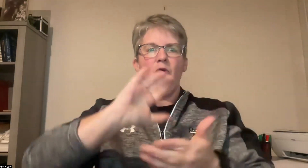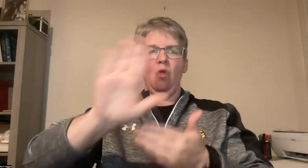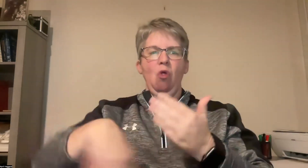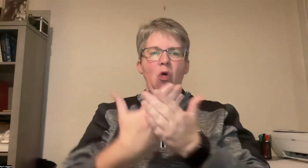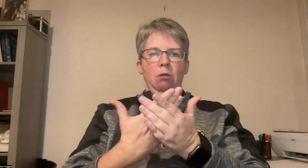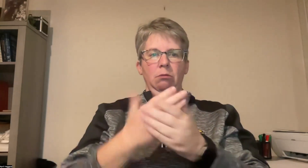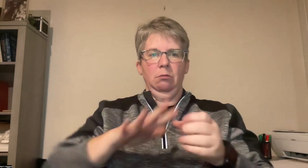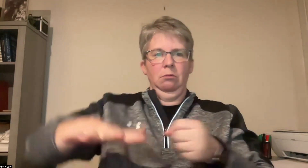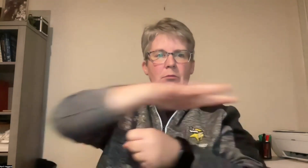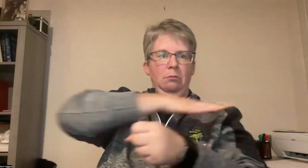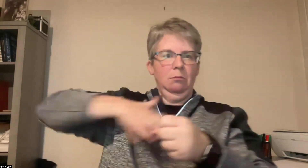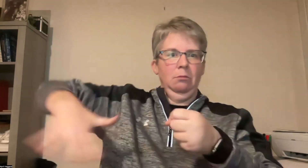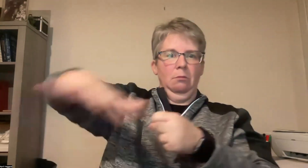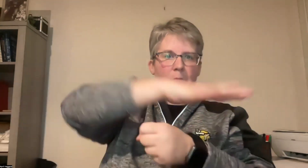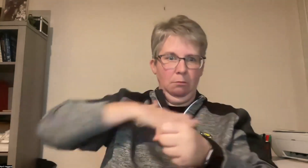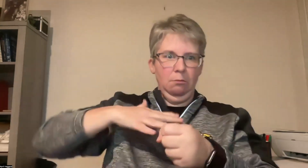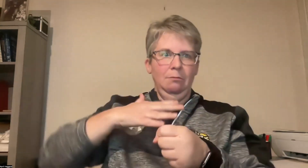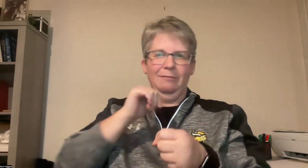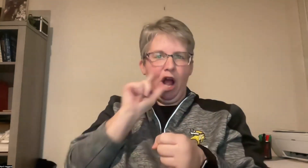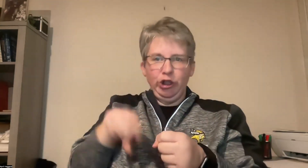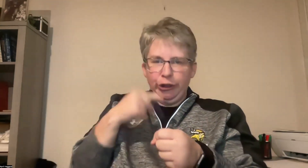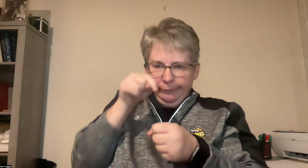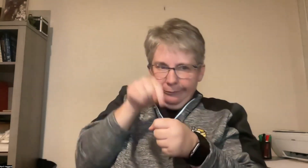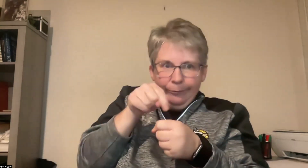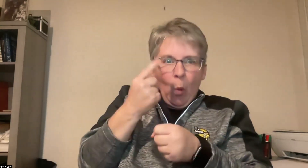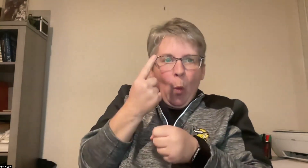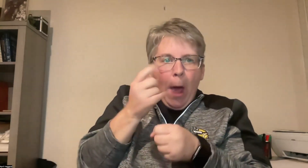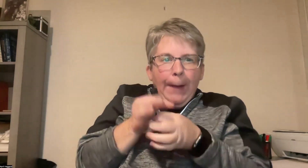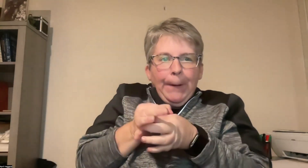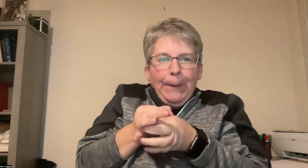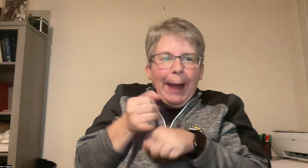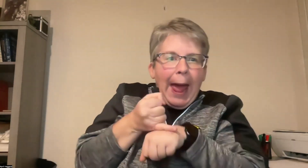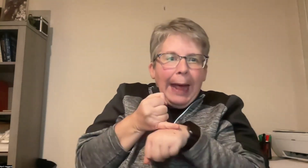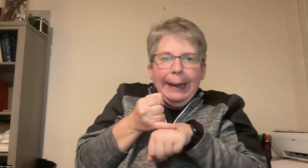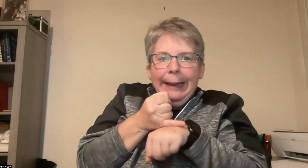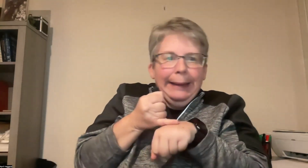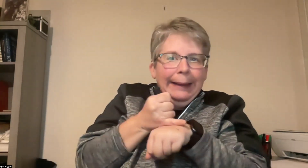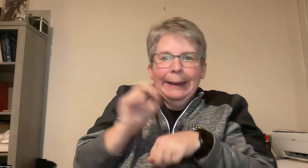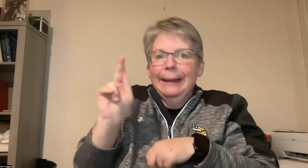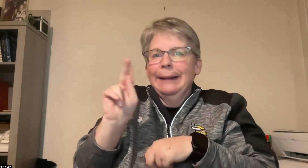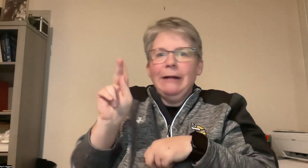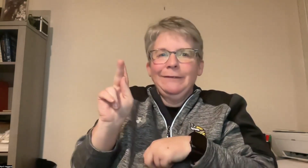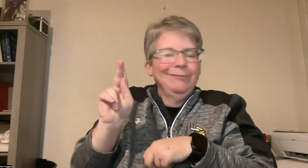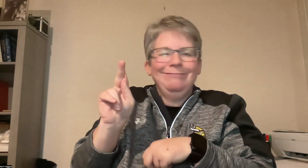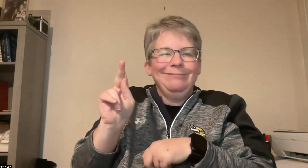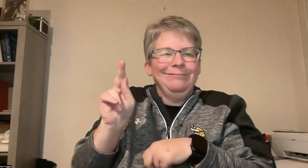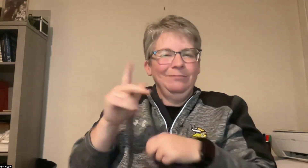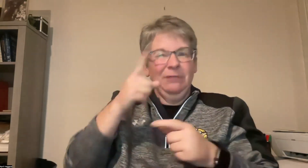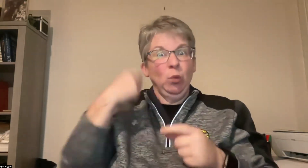name to represent, you know, all the community, not just one little, you know, like we're a